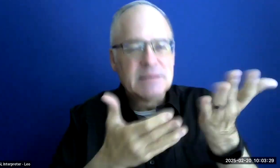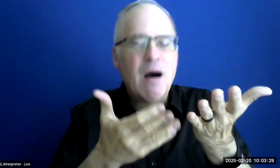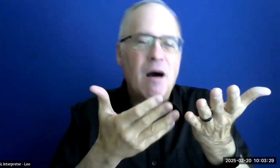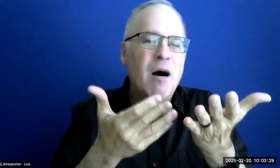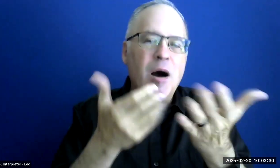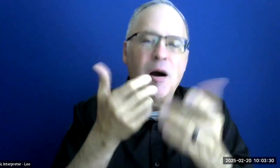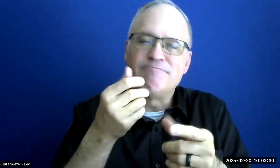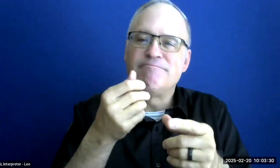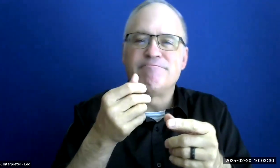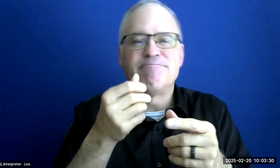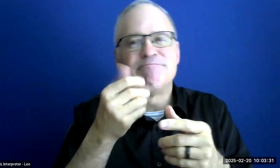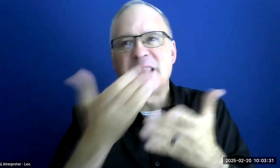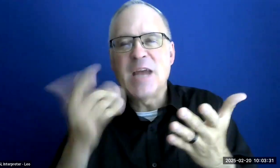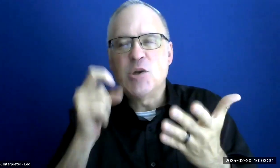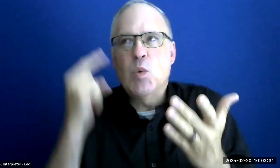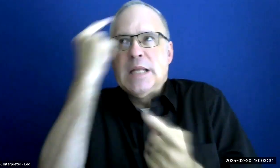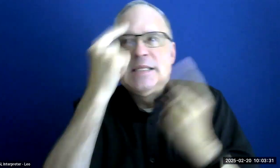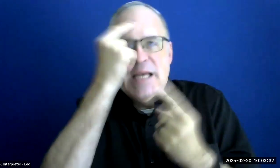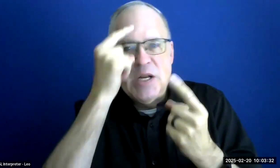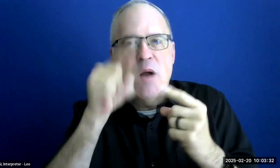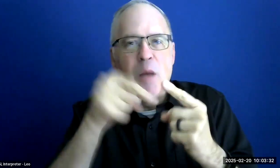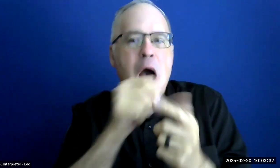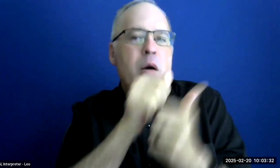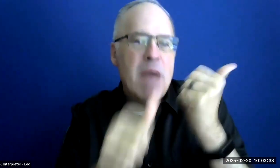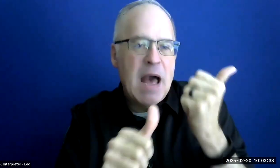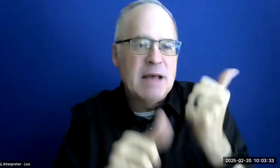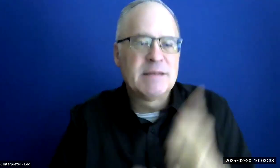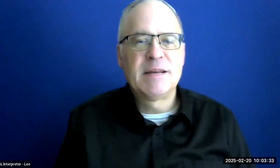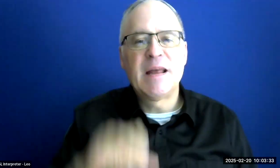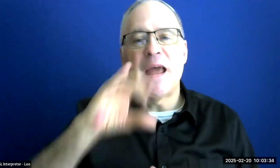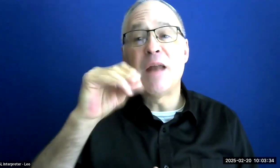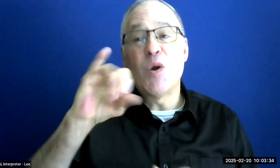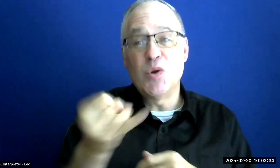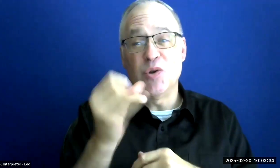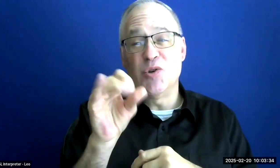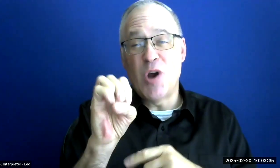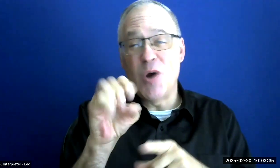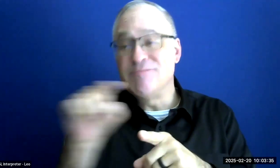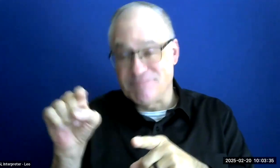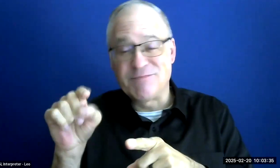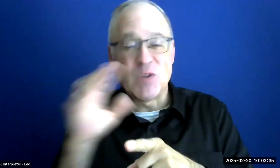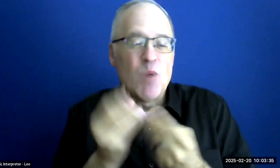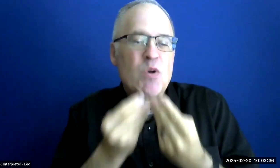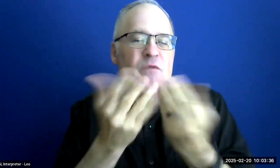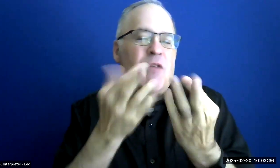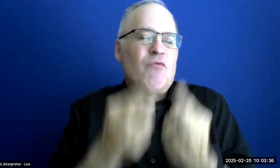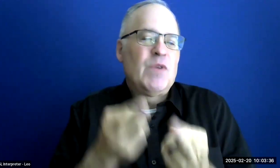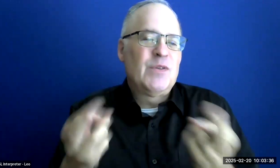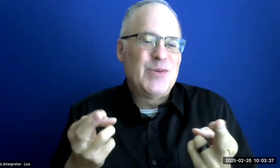of regionalization. And Joe Iovino will provide you with some resources